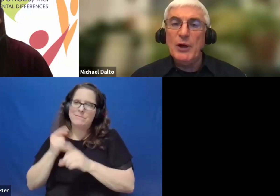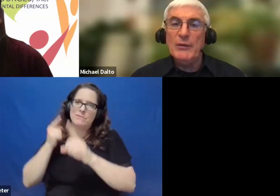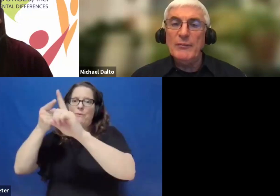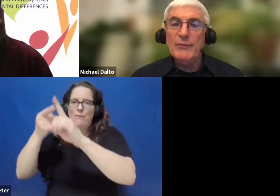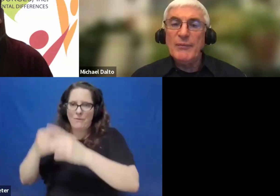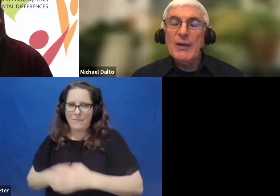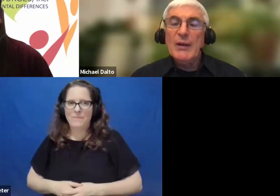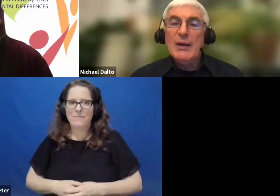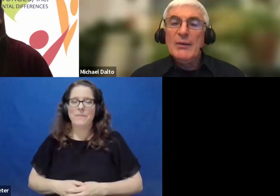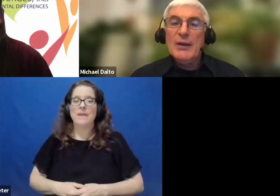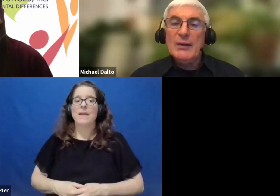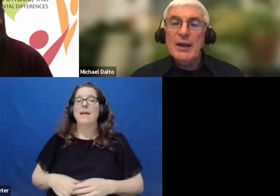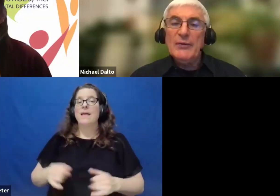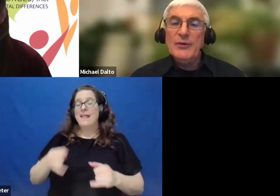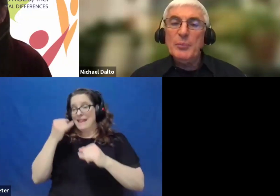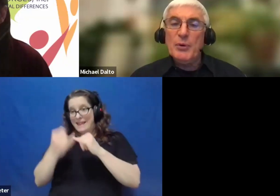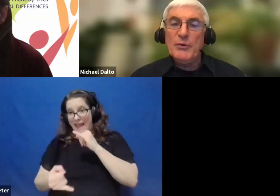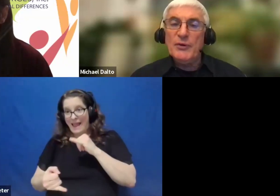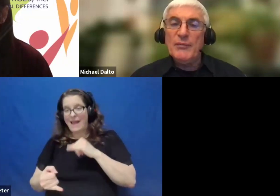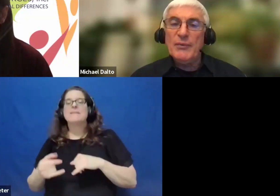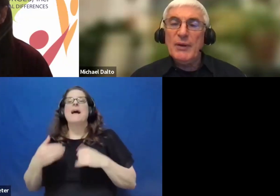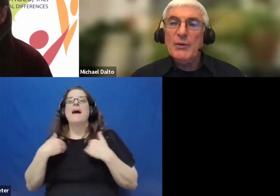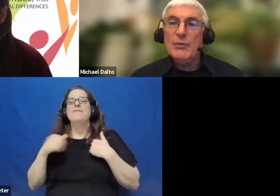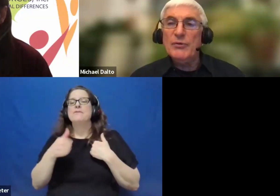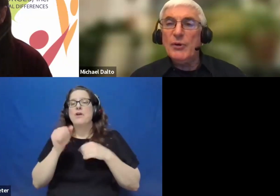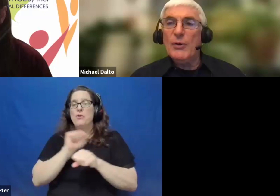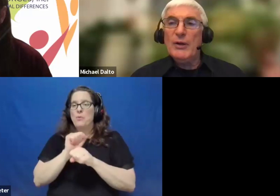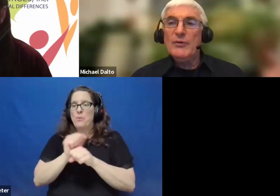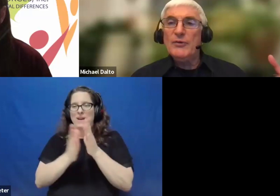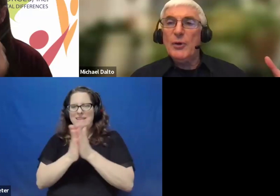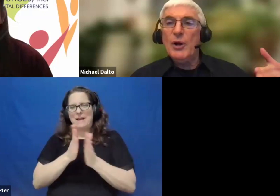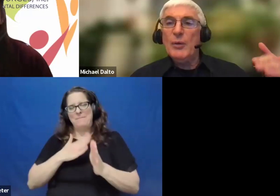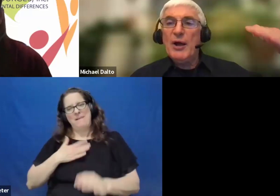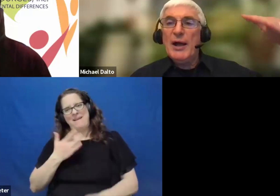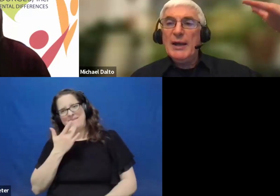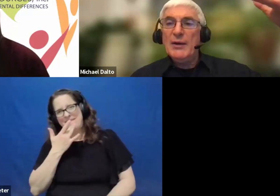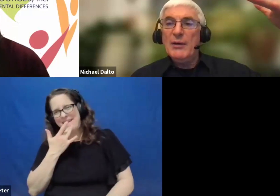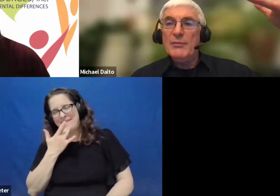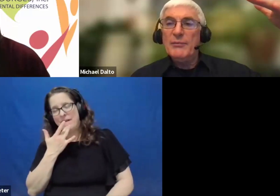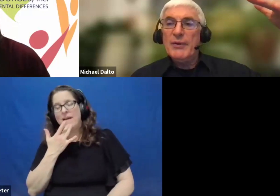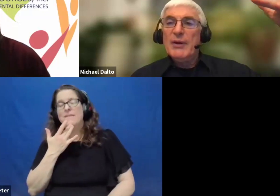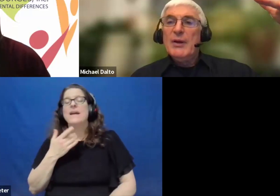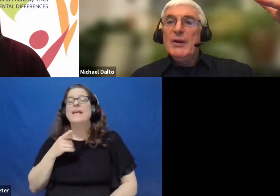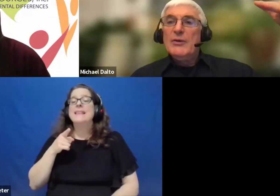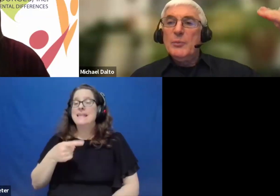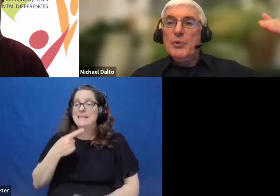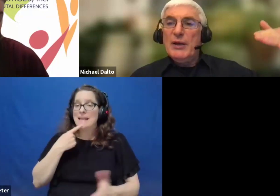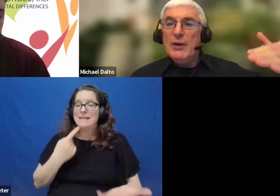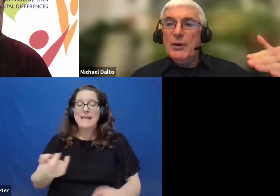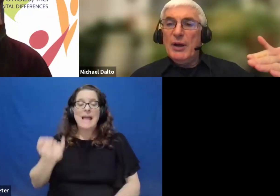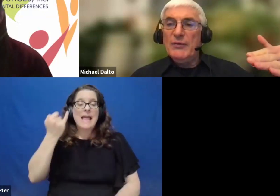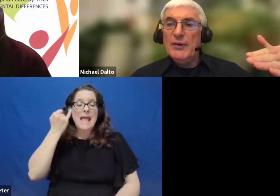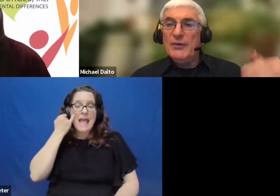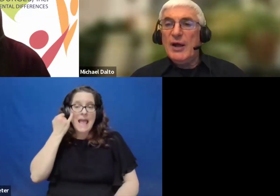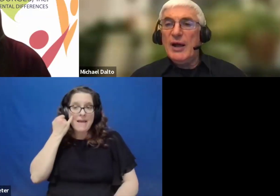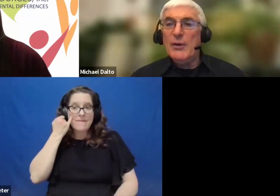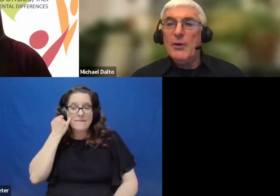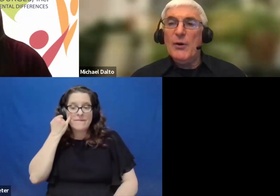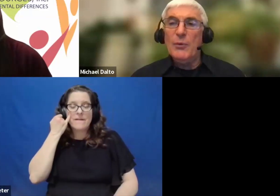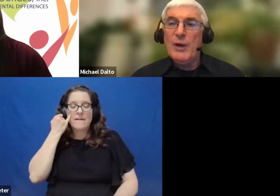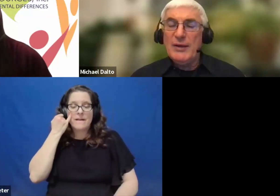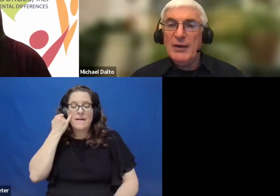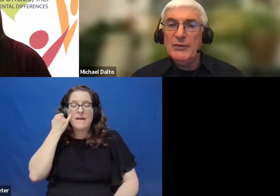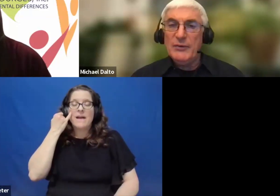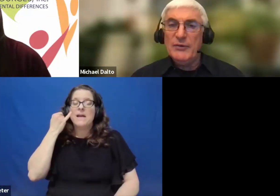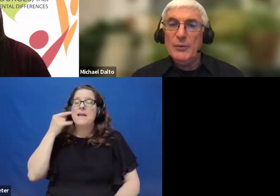favorite one, that lets a person whose earnings go up high enough to bring their SSI